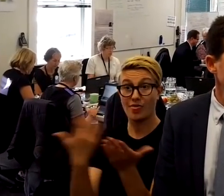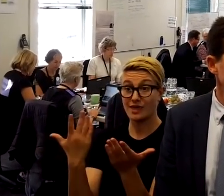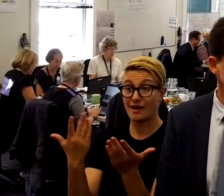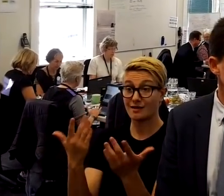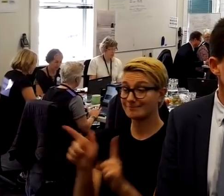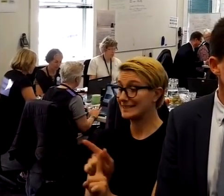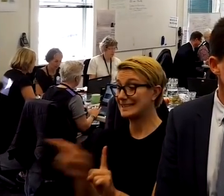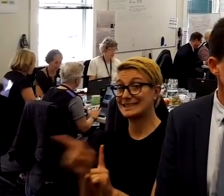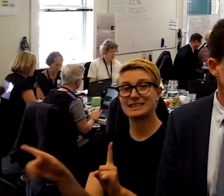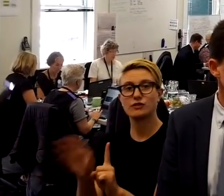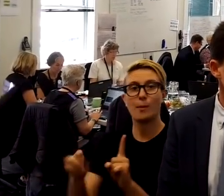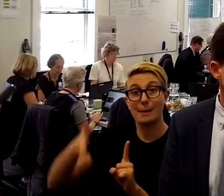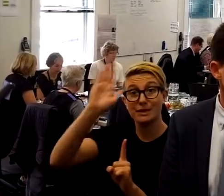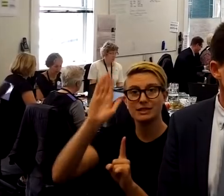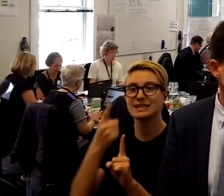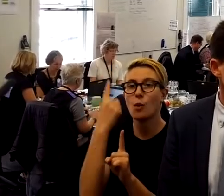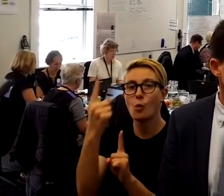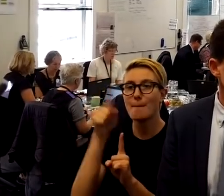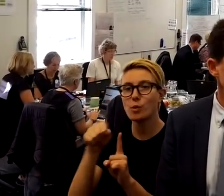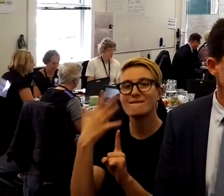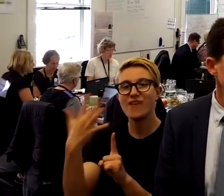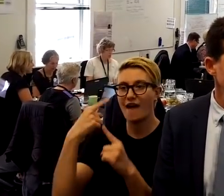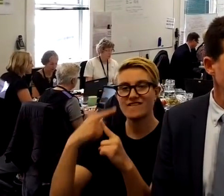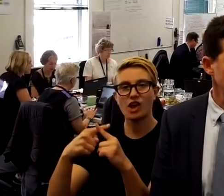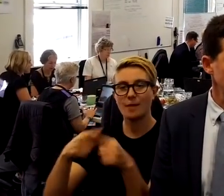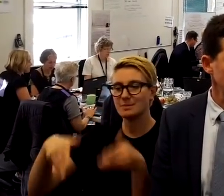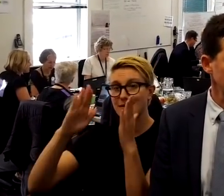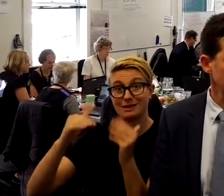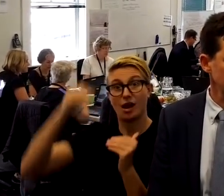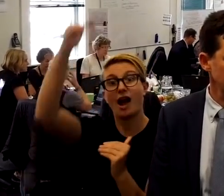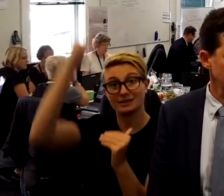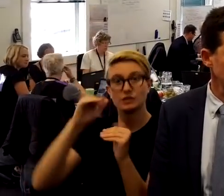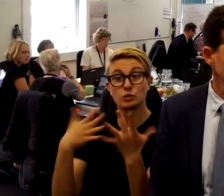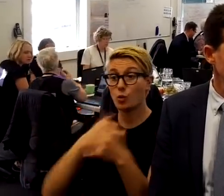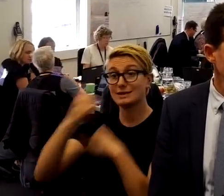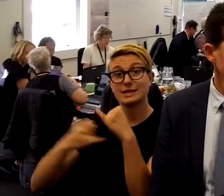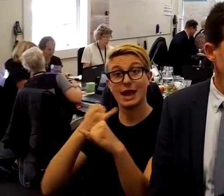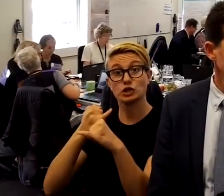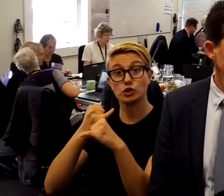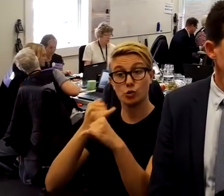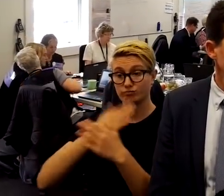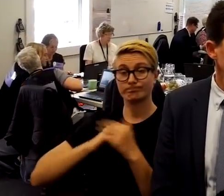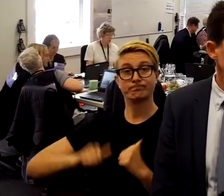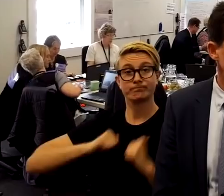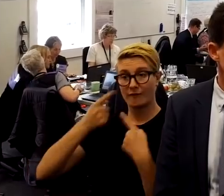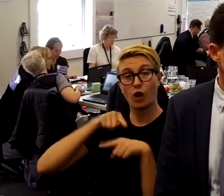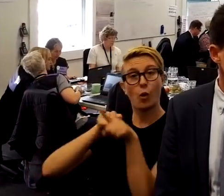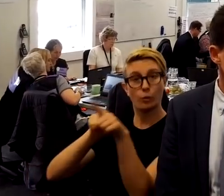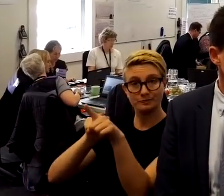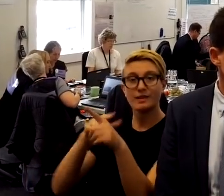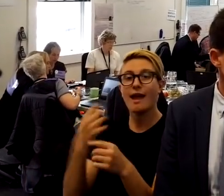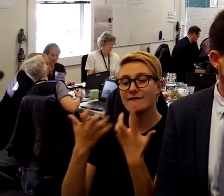best practice until you have full detail. So as I said, Justin said, we've actually got our engineering consultants working with